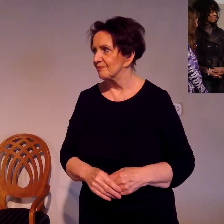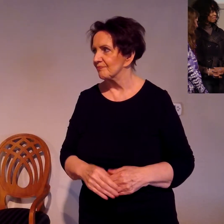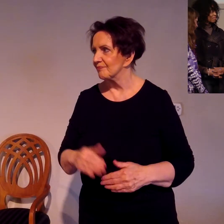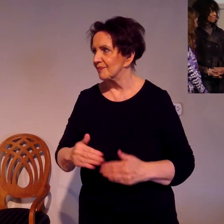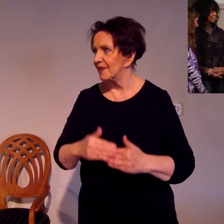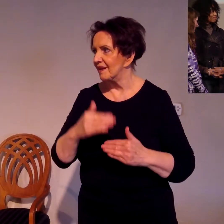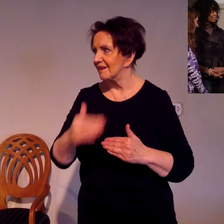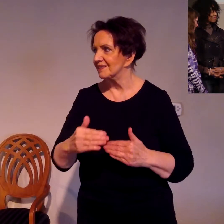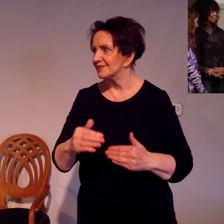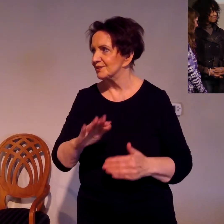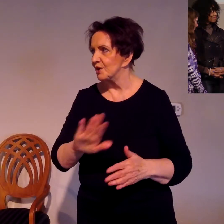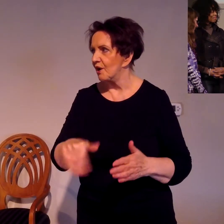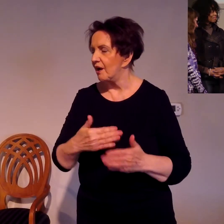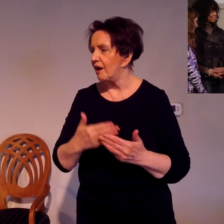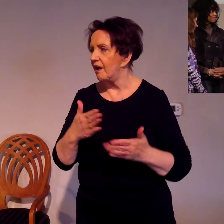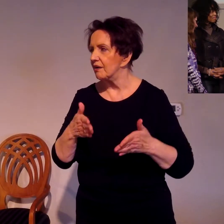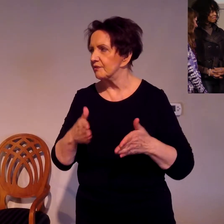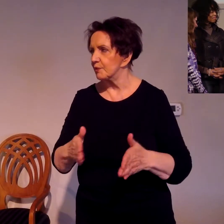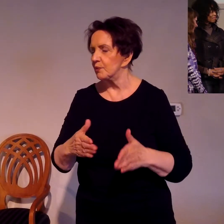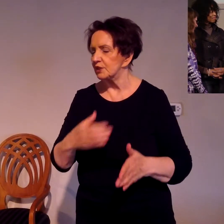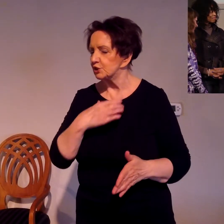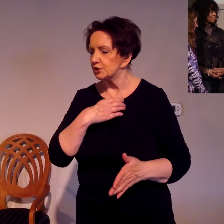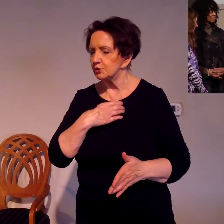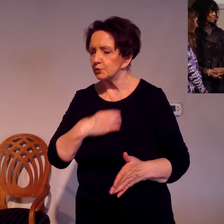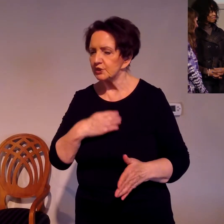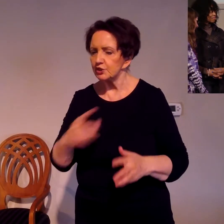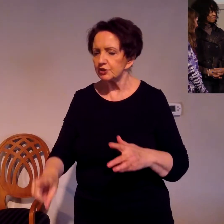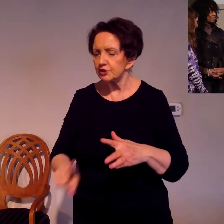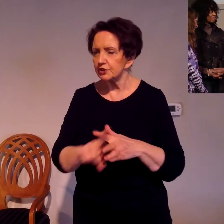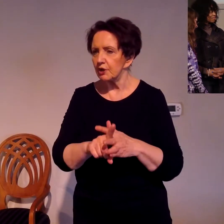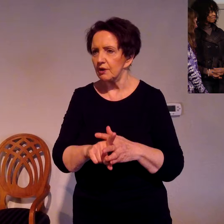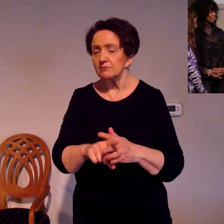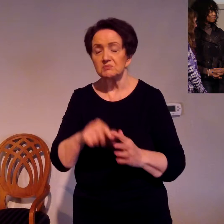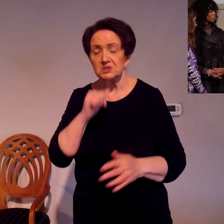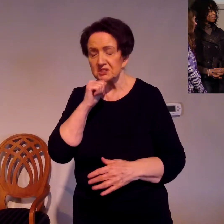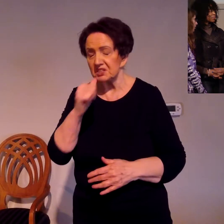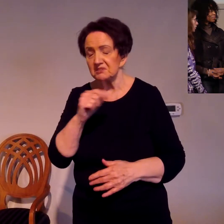all the ways in which she wished she showed up in the world that she doesn't.